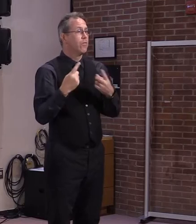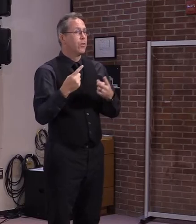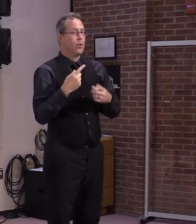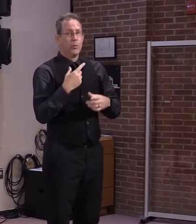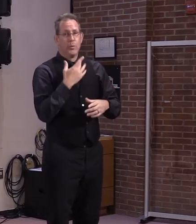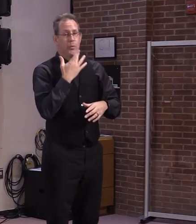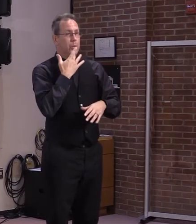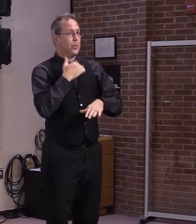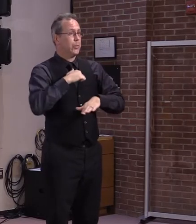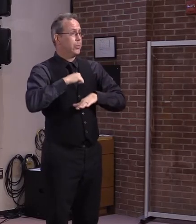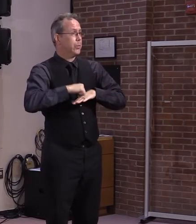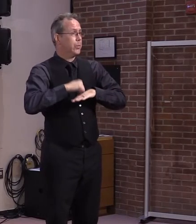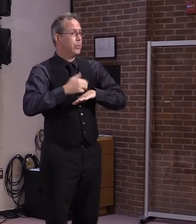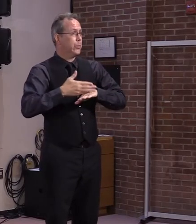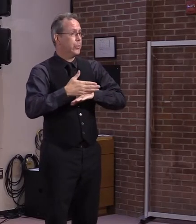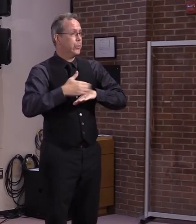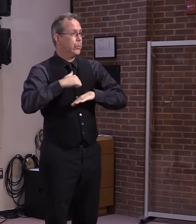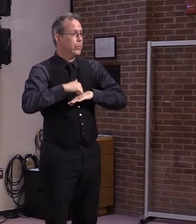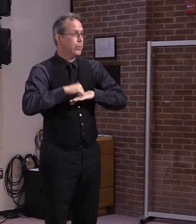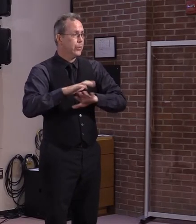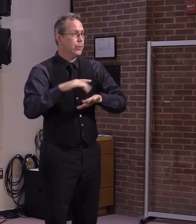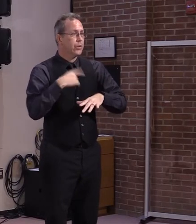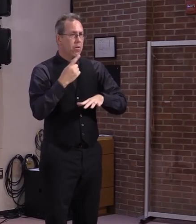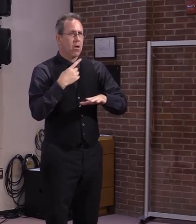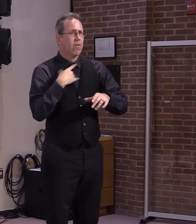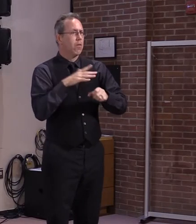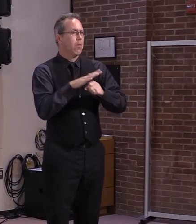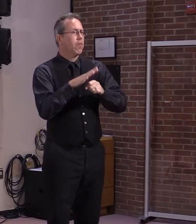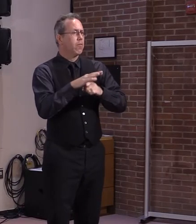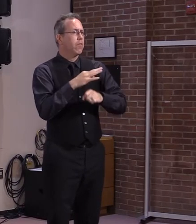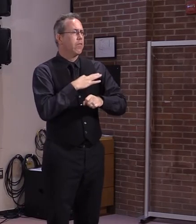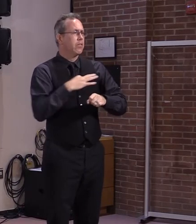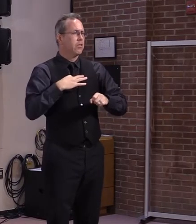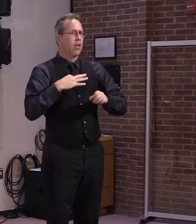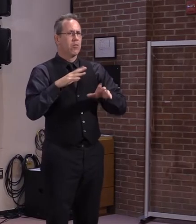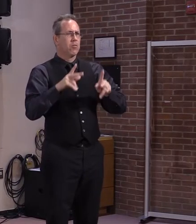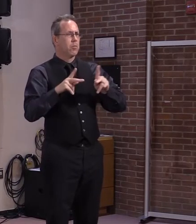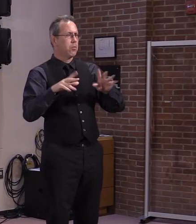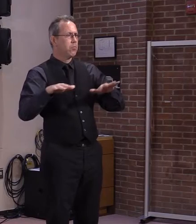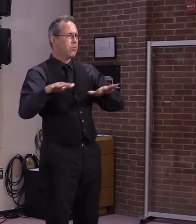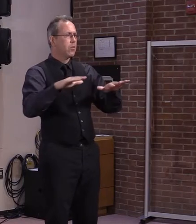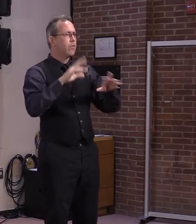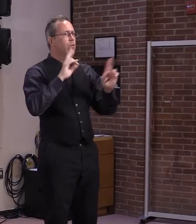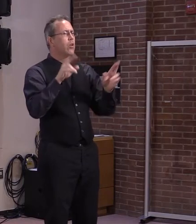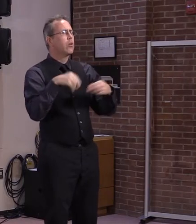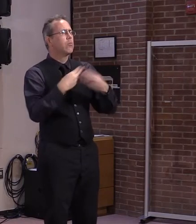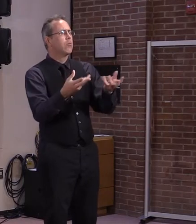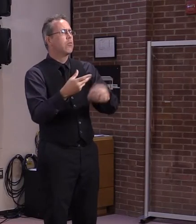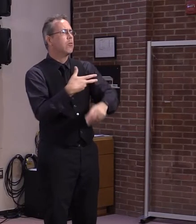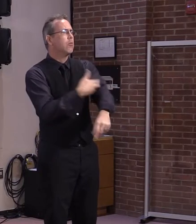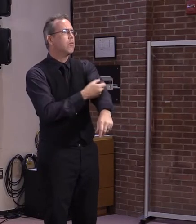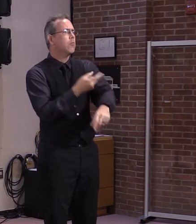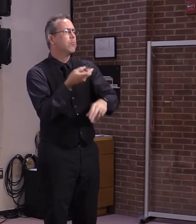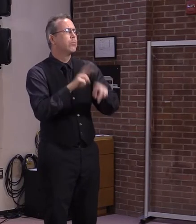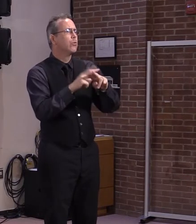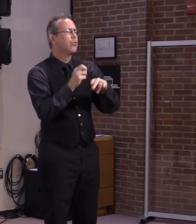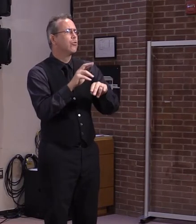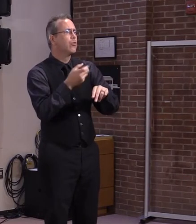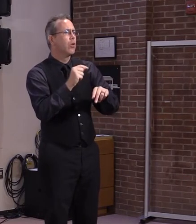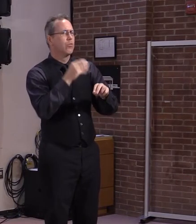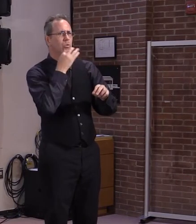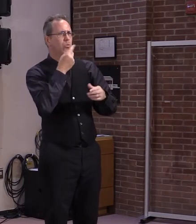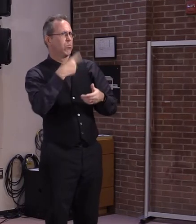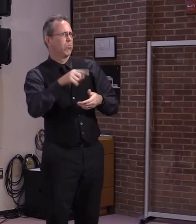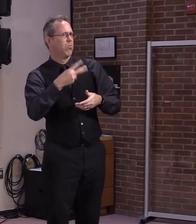to accommodate the various boosters that we have to have with the staffing that we've lined